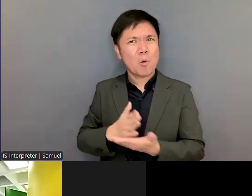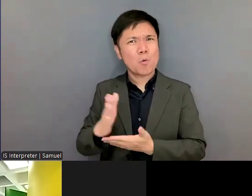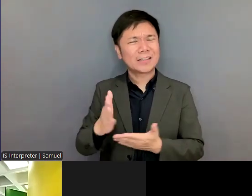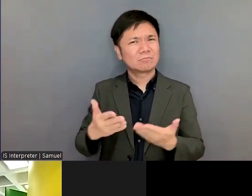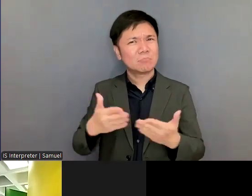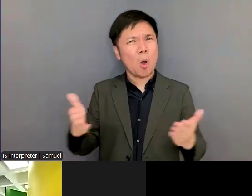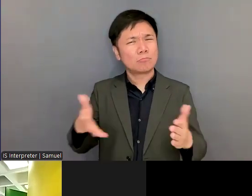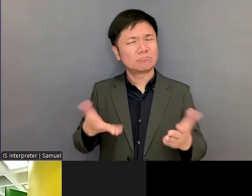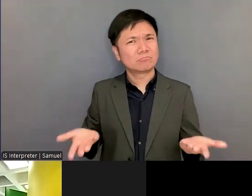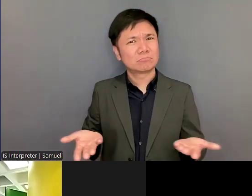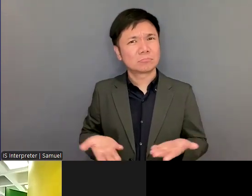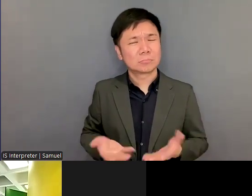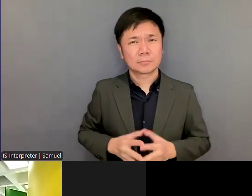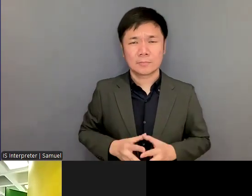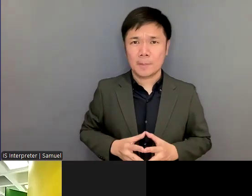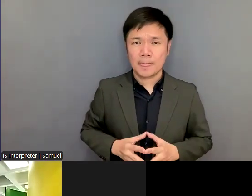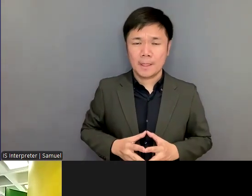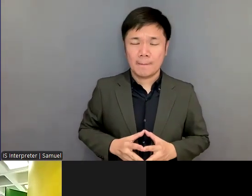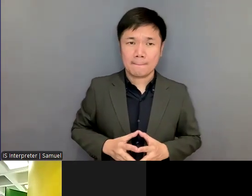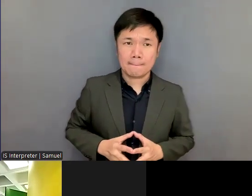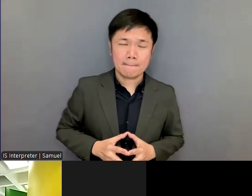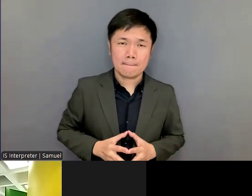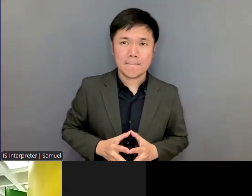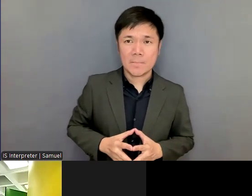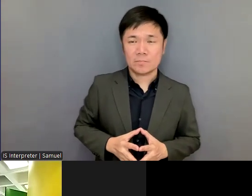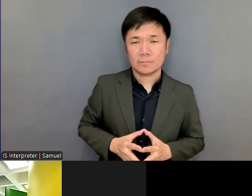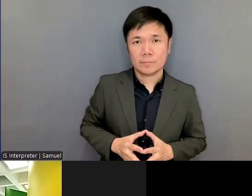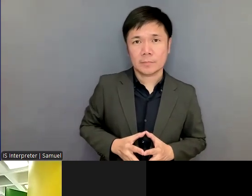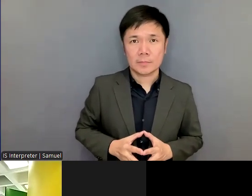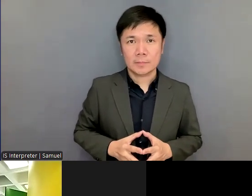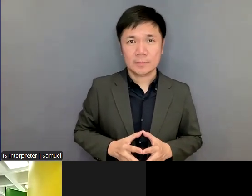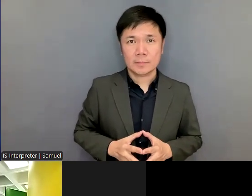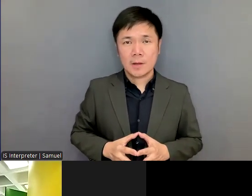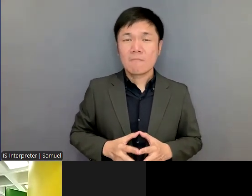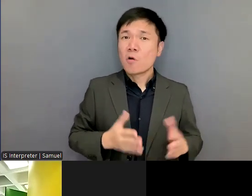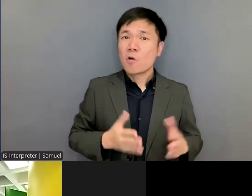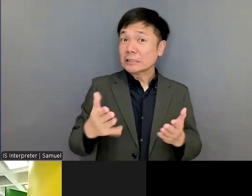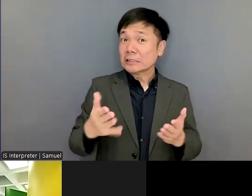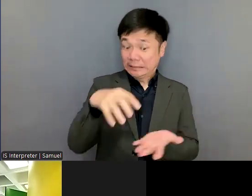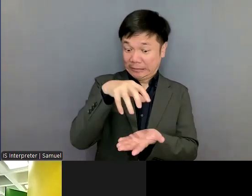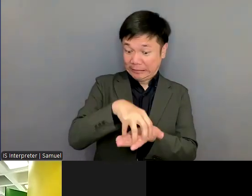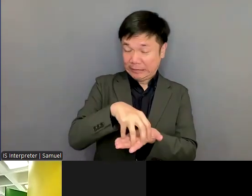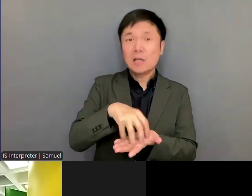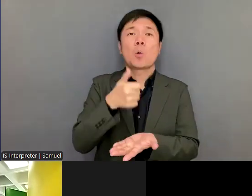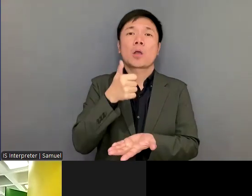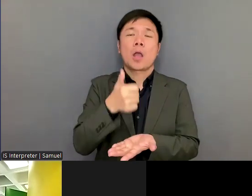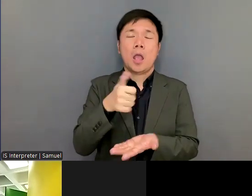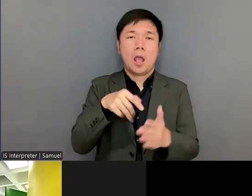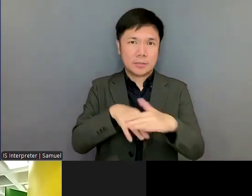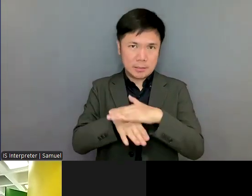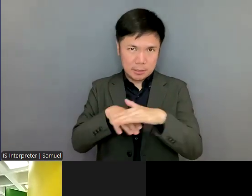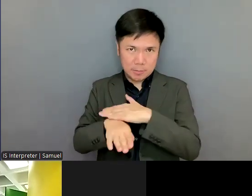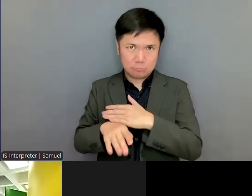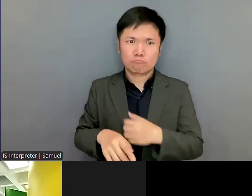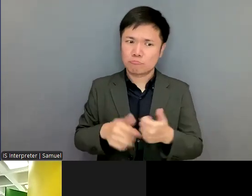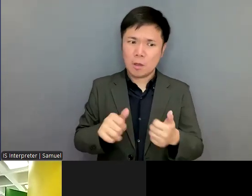¿verdad? No se están cumpliendo. Entonces, pues yo sigo generally in agradeciendo cities la oportunidad they're de que more me haya accessible. permitido participar y Thank you pues very